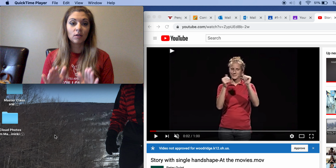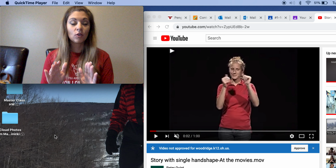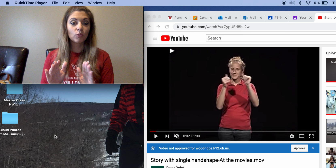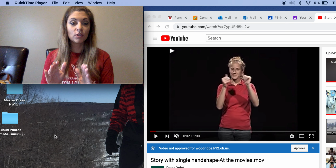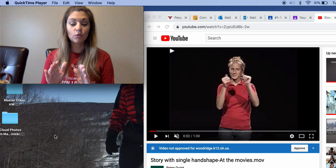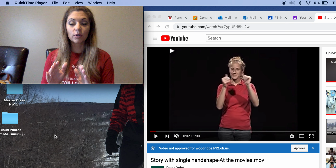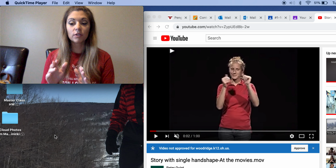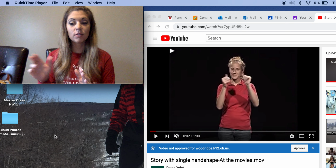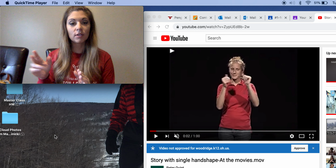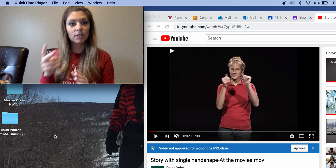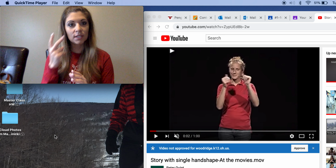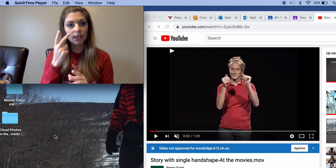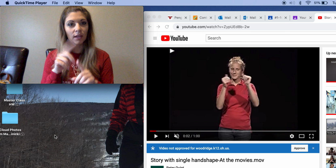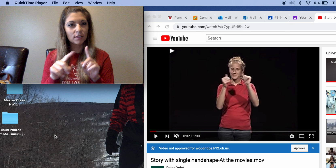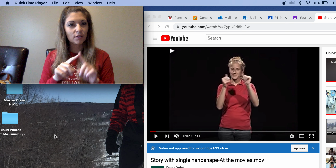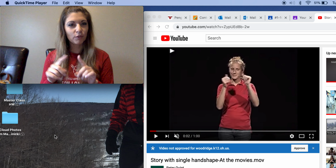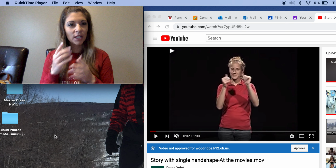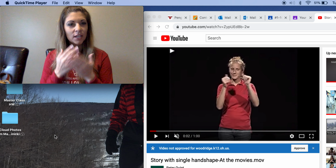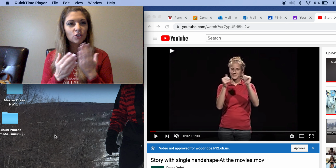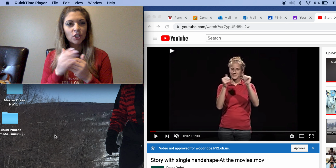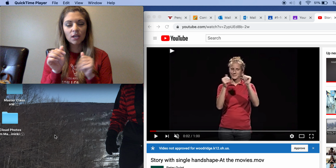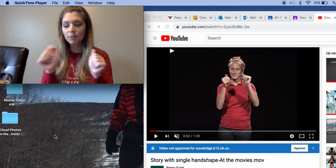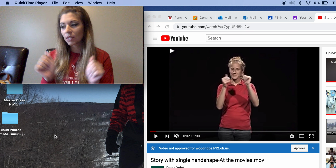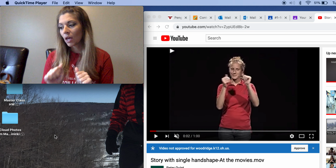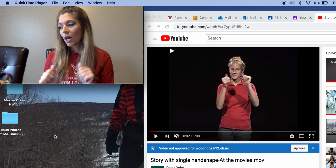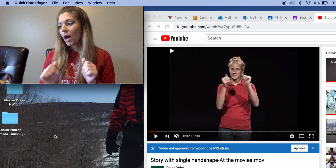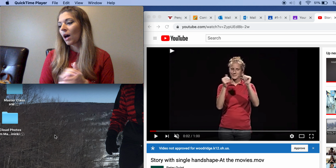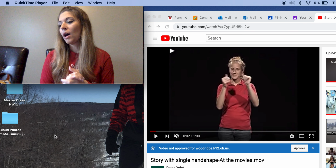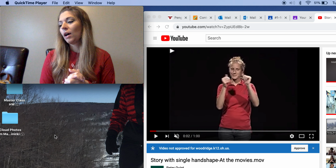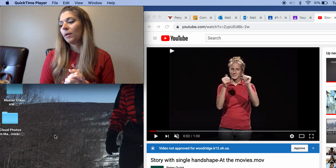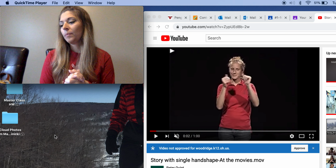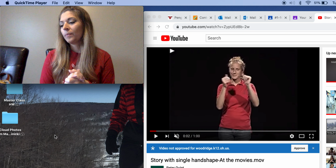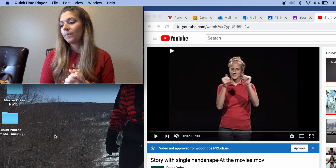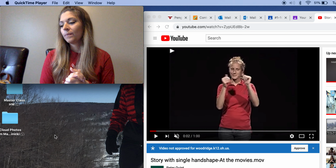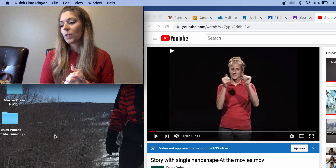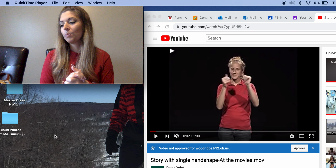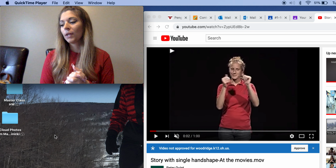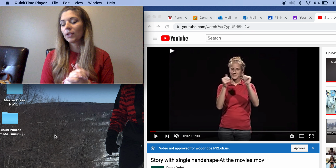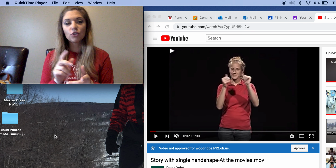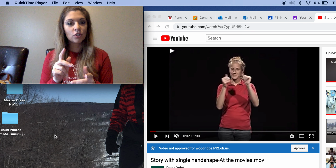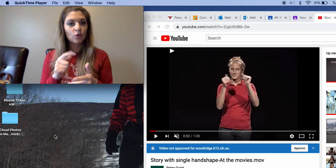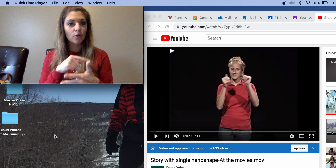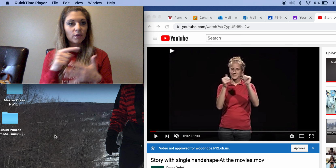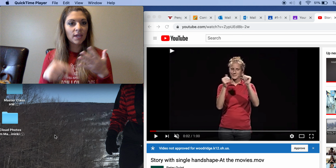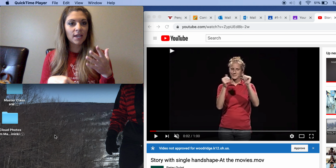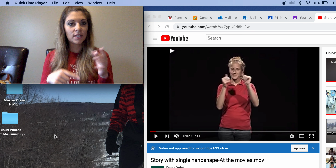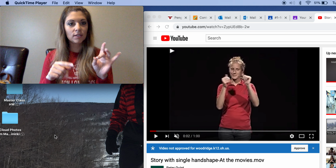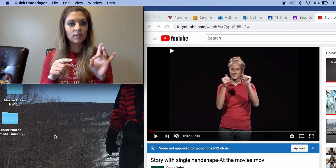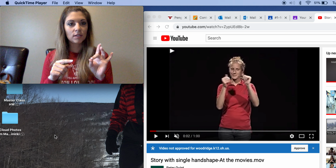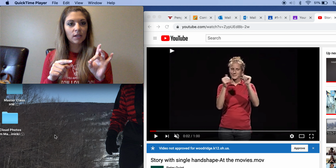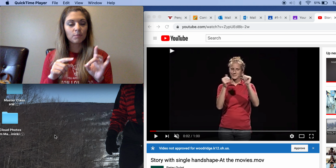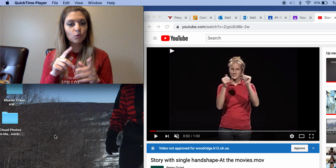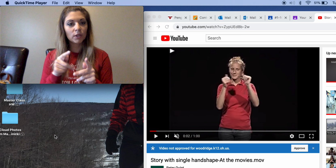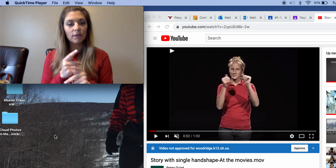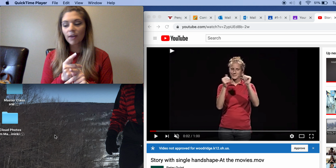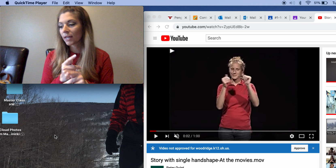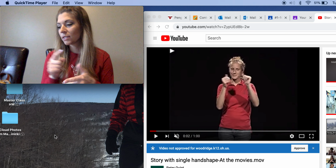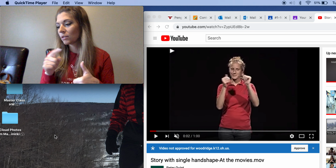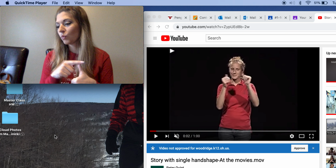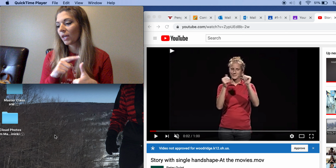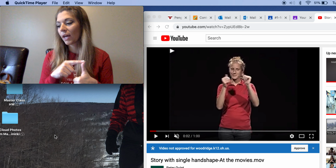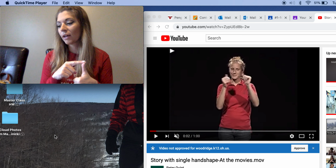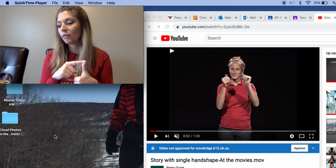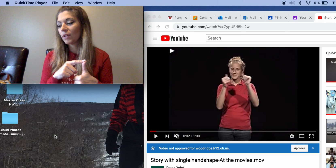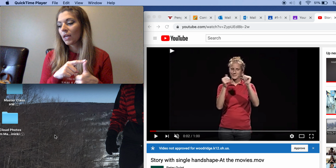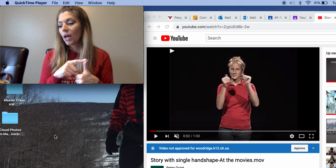great resource to see like the different hand shapes. But let's just go over the 8 types really